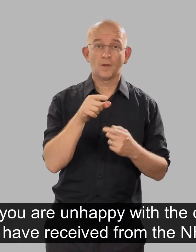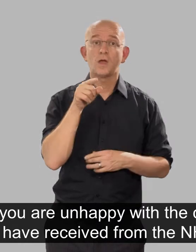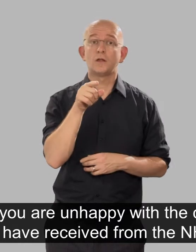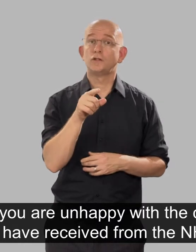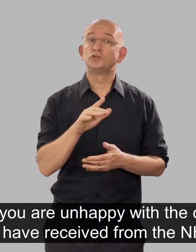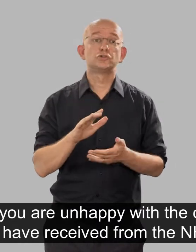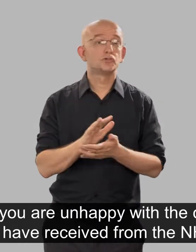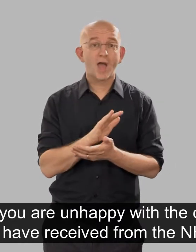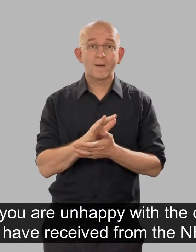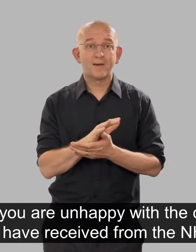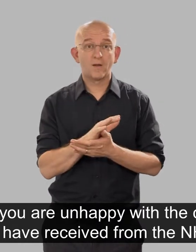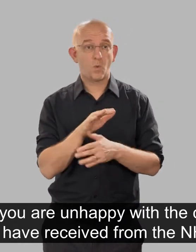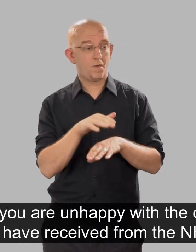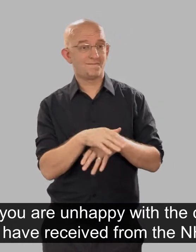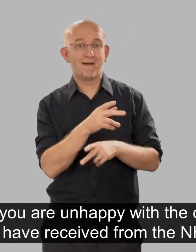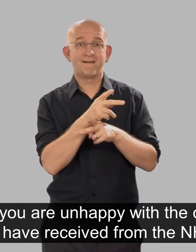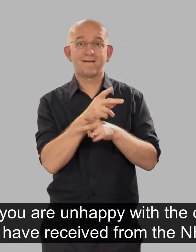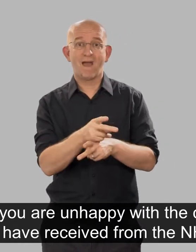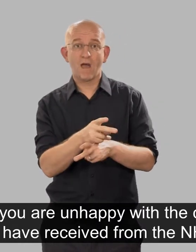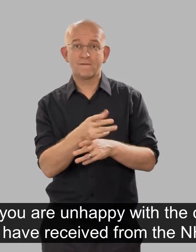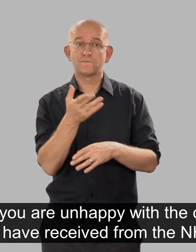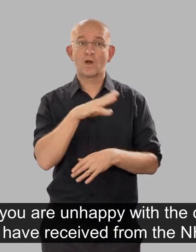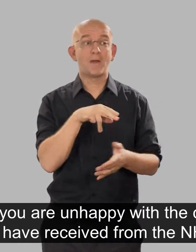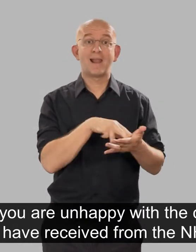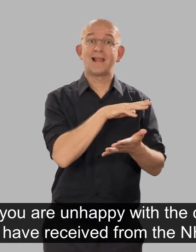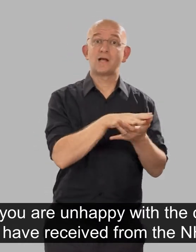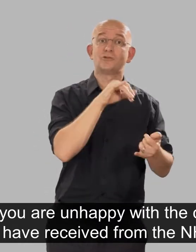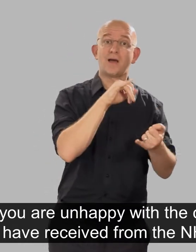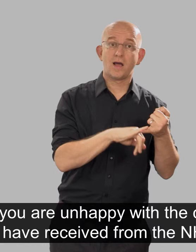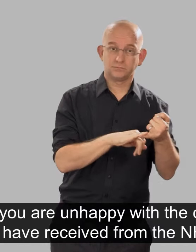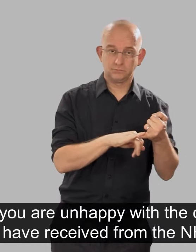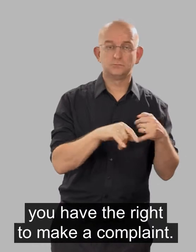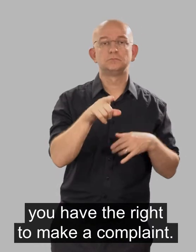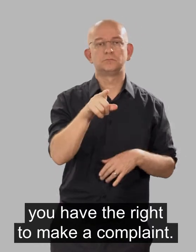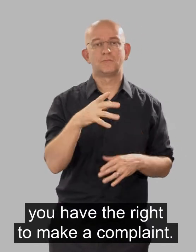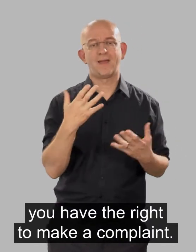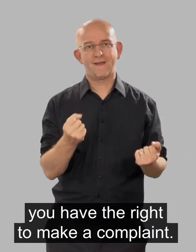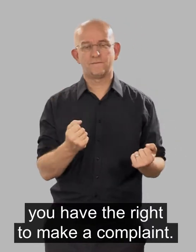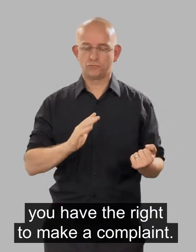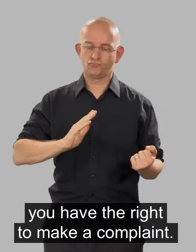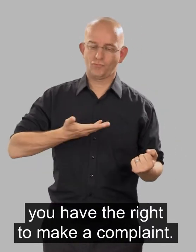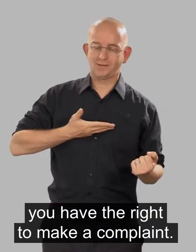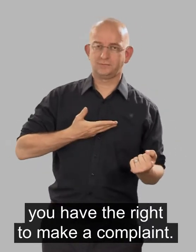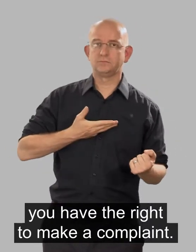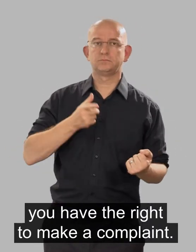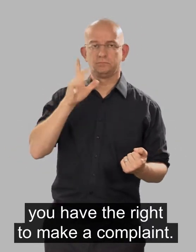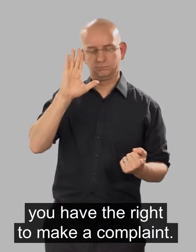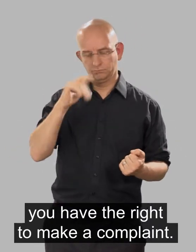Number 1. If you are unhappy with the care you have received from the NHS, you have the right to make